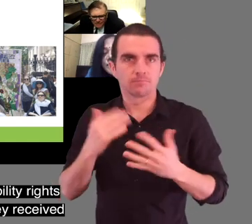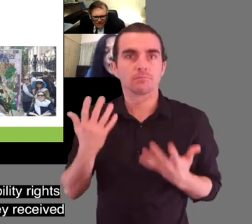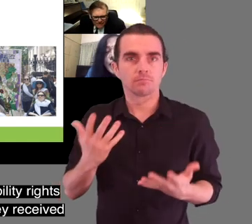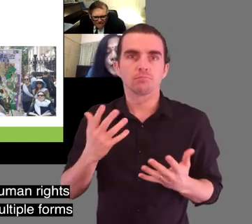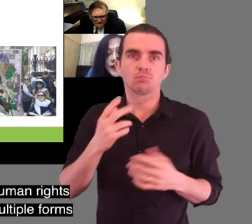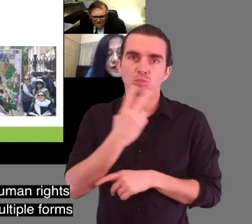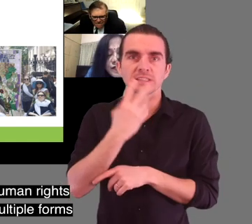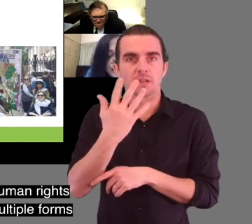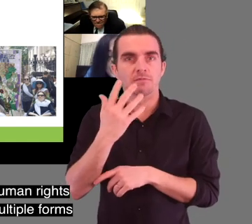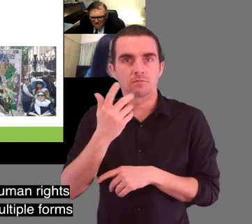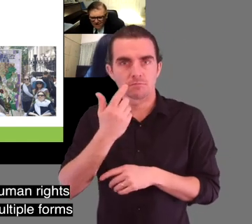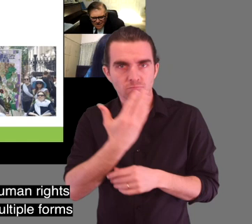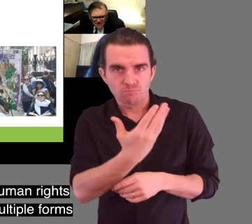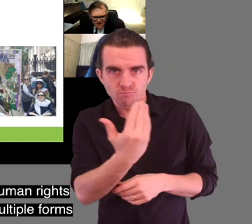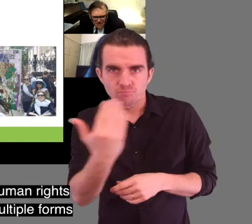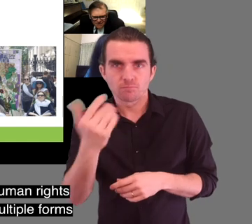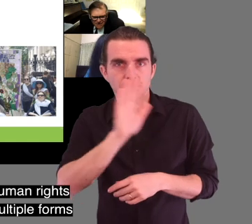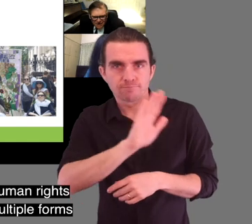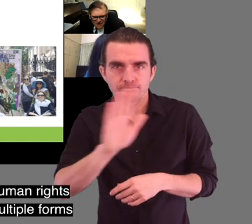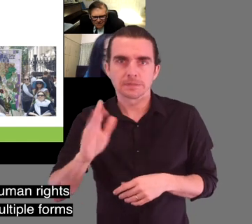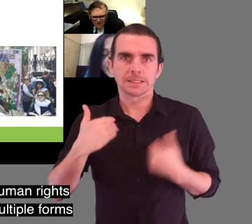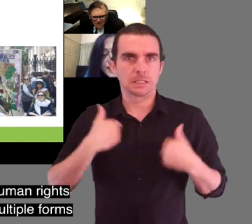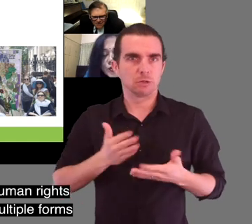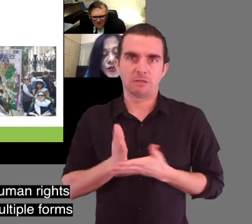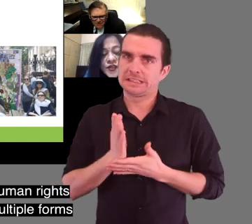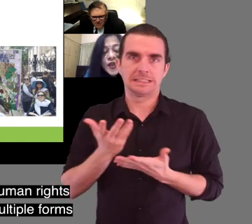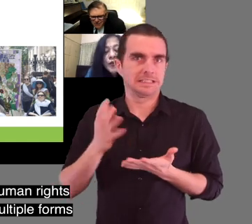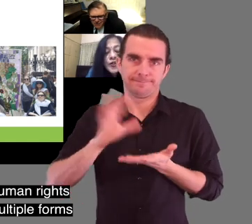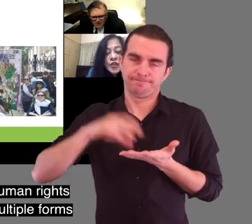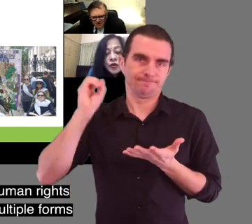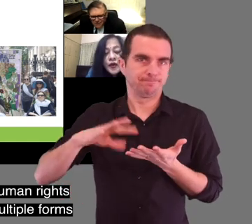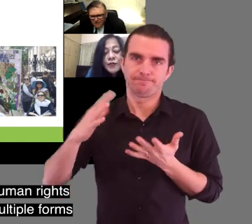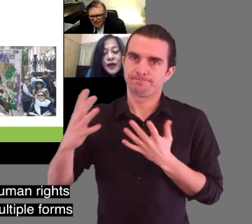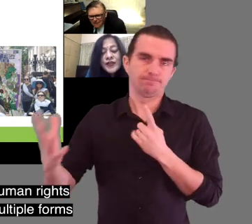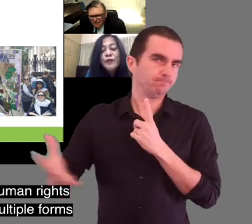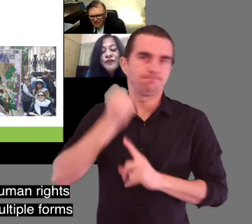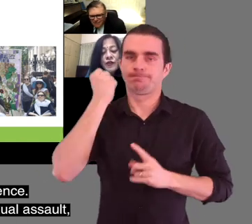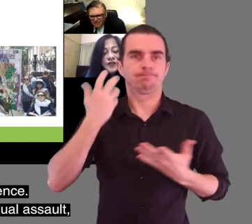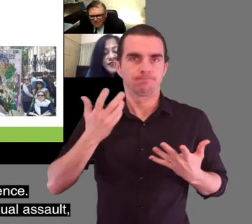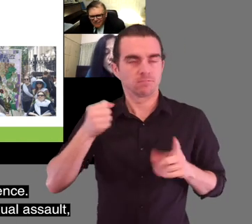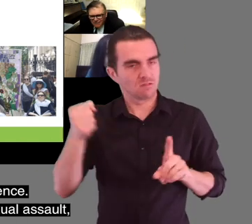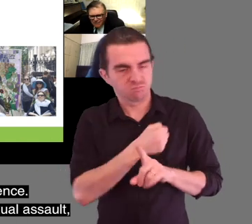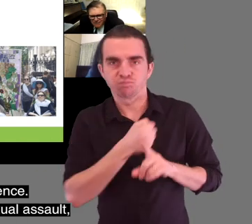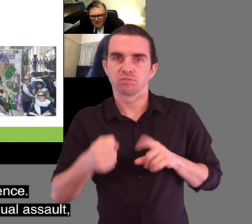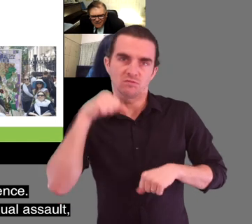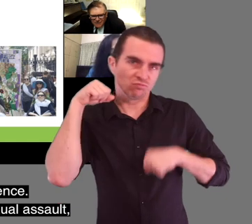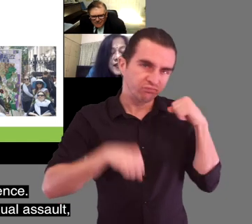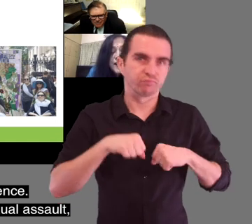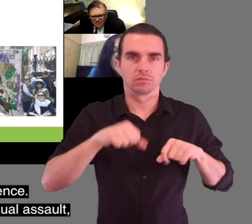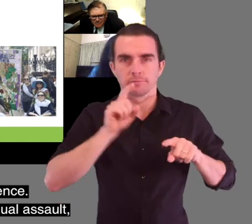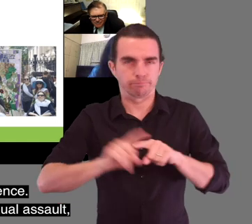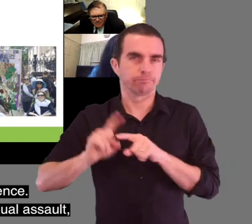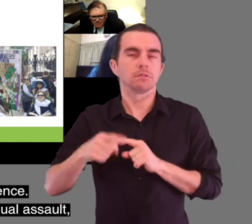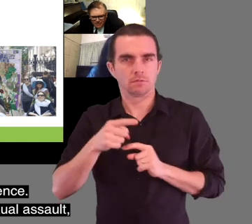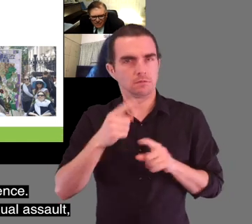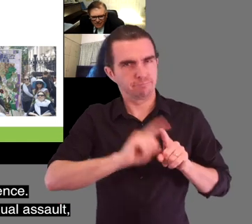received 25 testimonies of grave human rights abuses, which included multiple forms of assault and violence. There